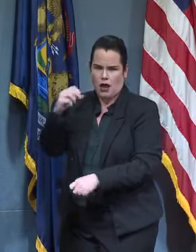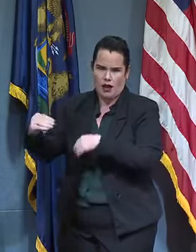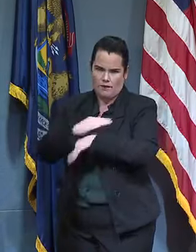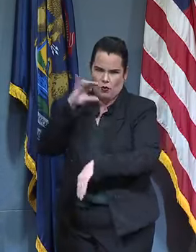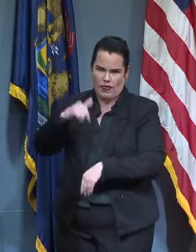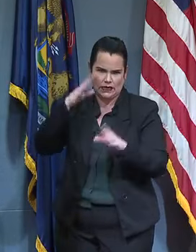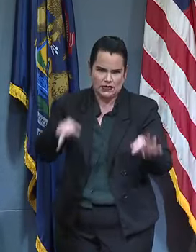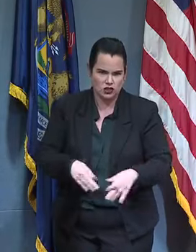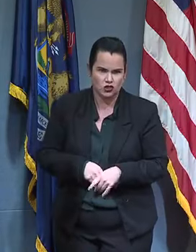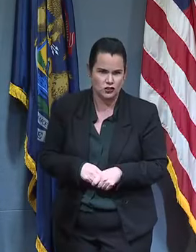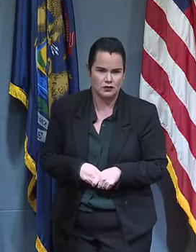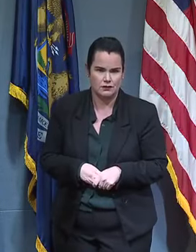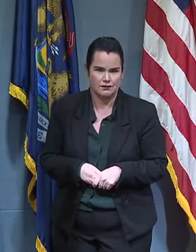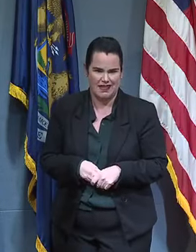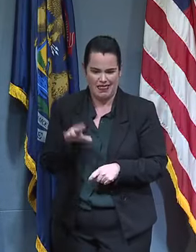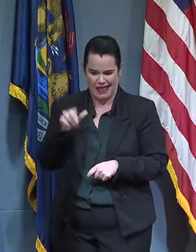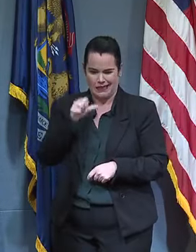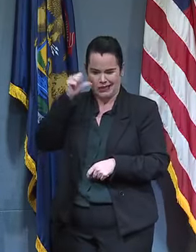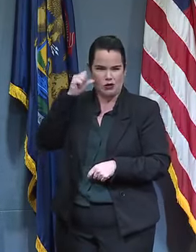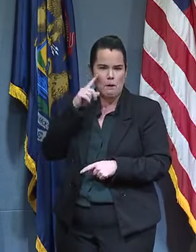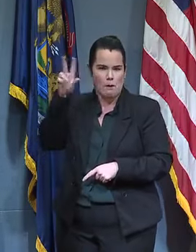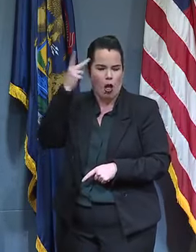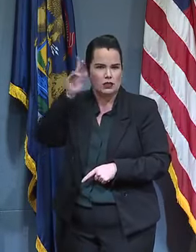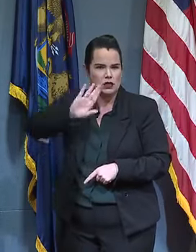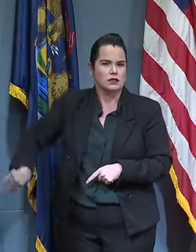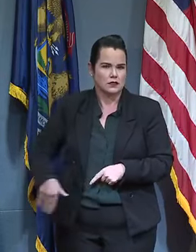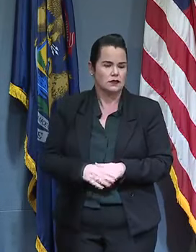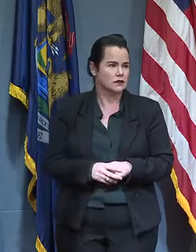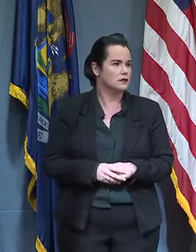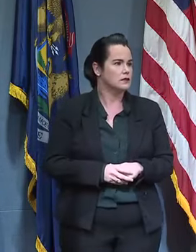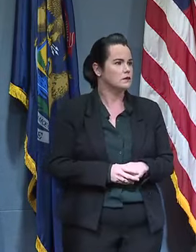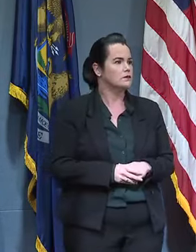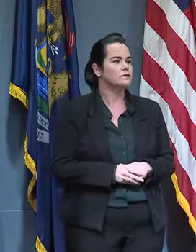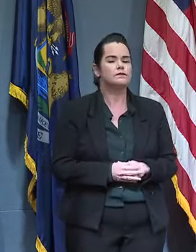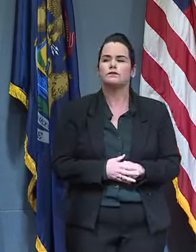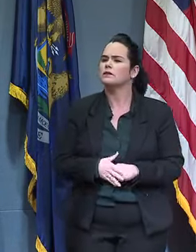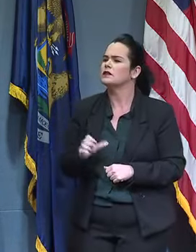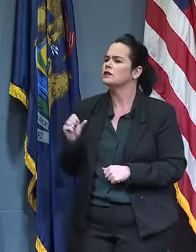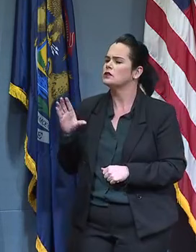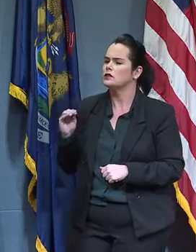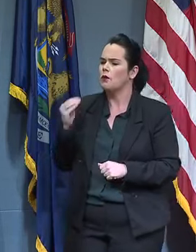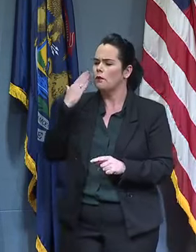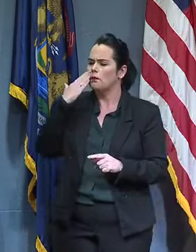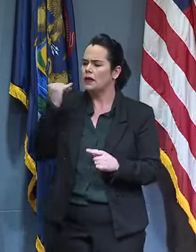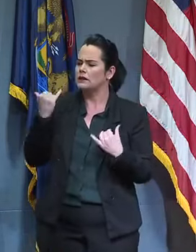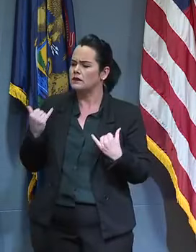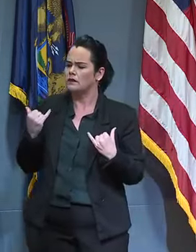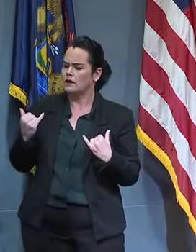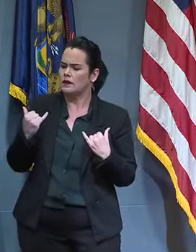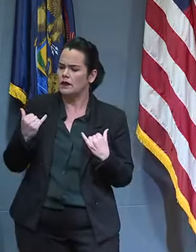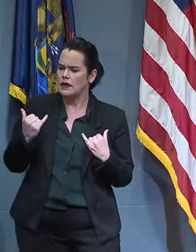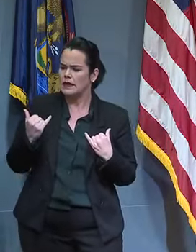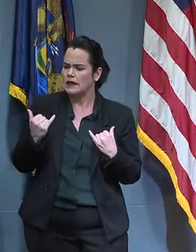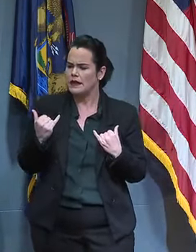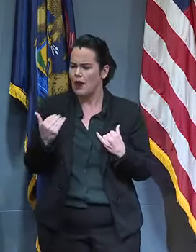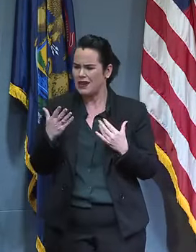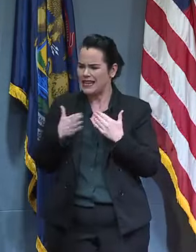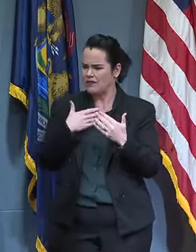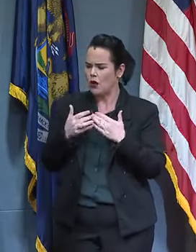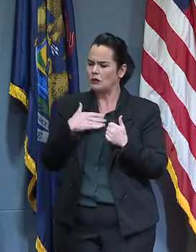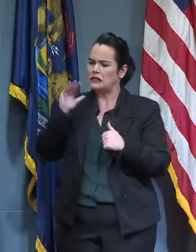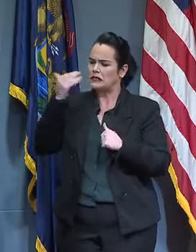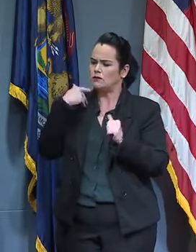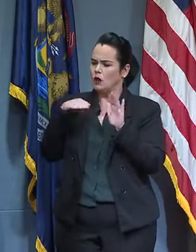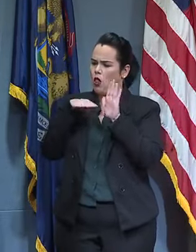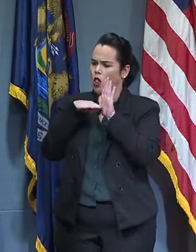Given the stay-at-home order, this may be a question for you also, Dr. J. Why are some counties still seeing a rapid rise in cases?